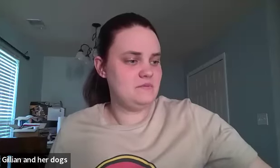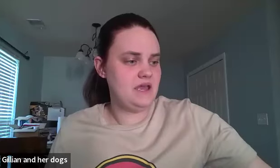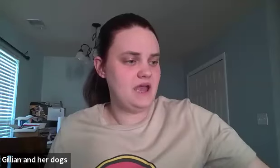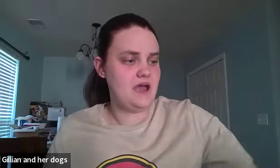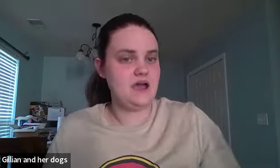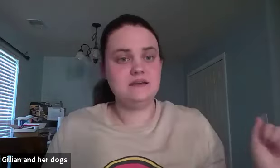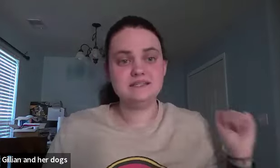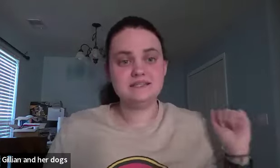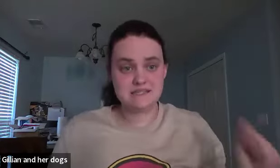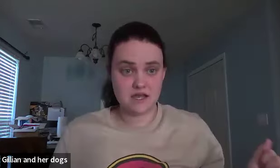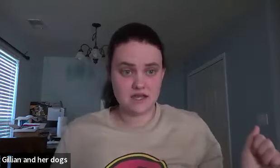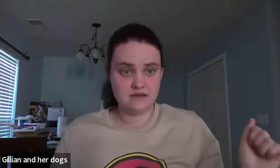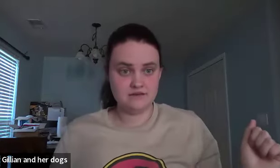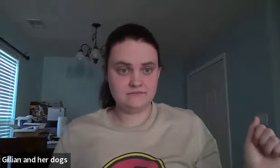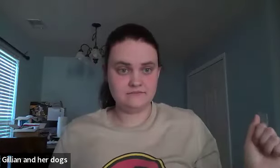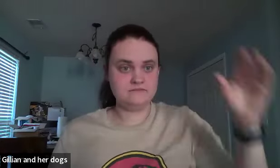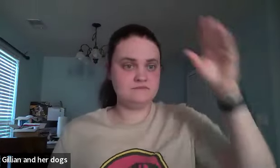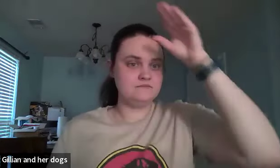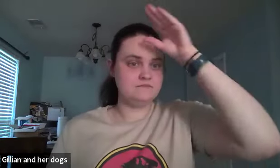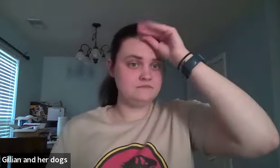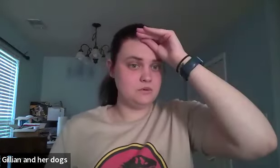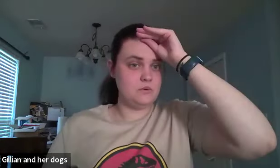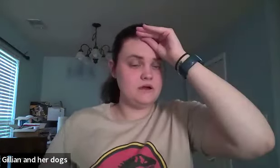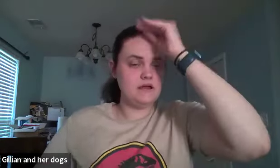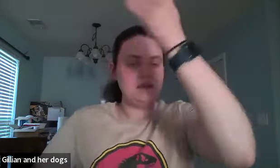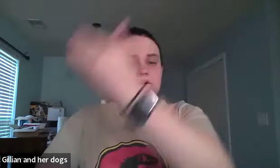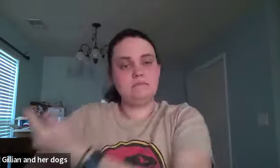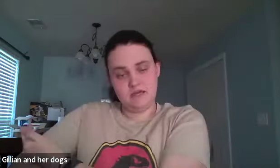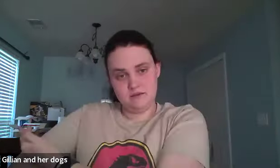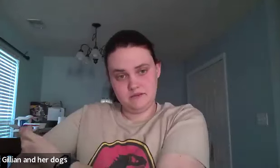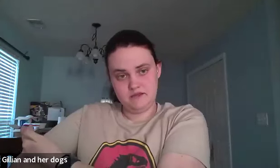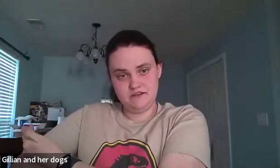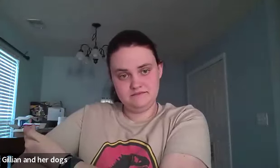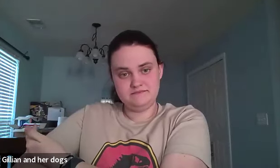Then we had son, boy, baby.